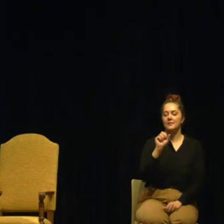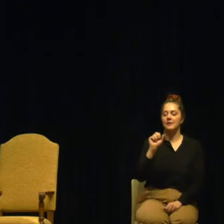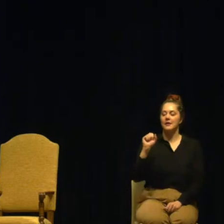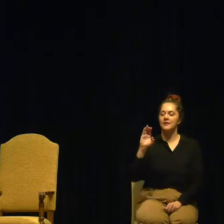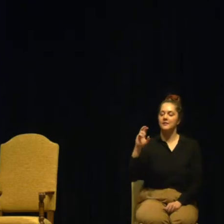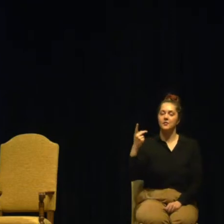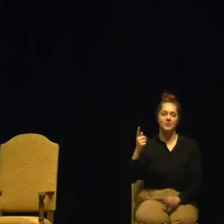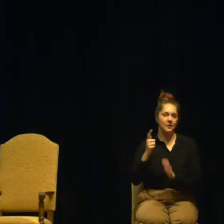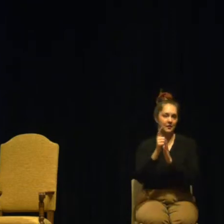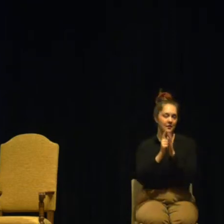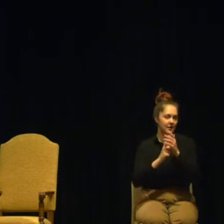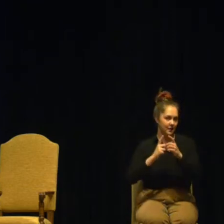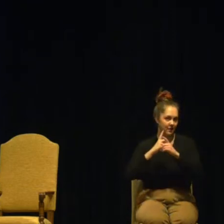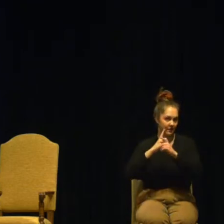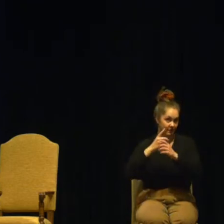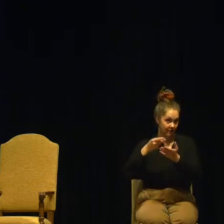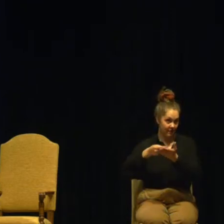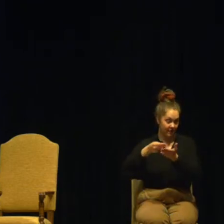Legal Defense Fund.